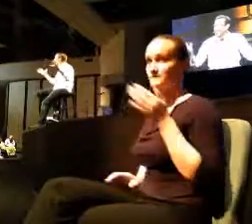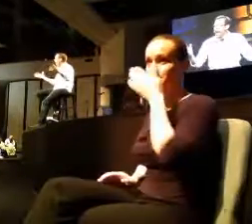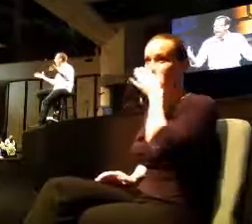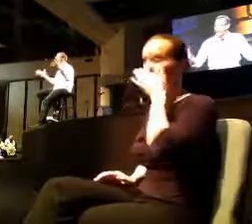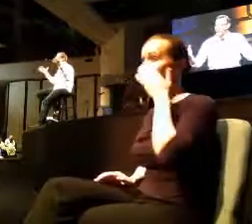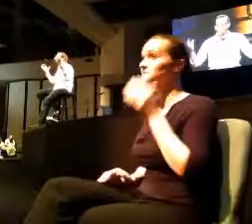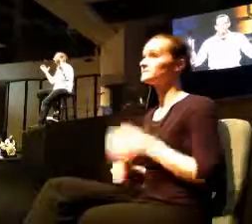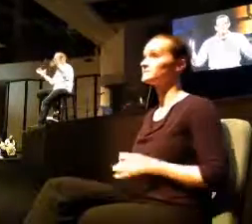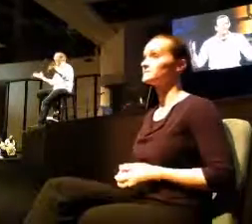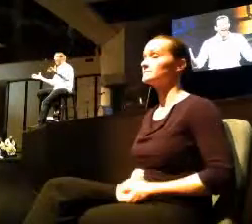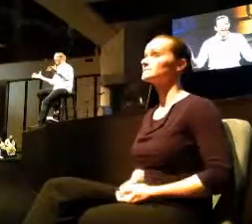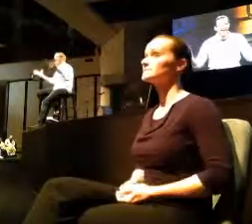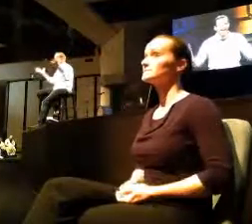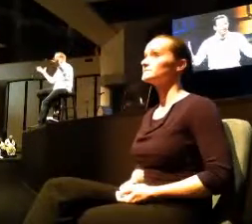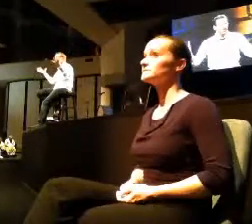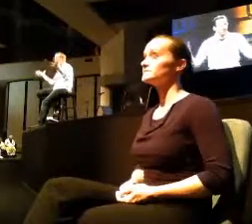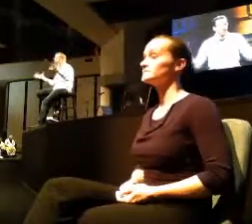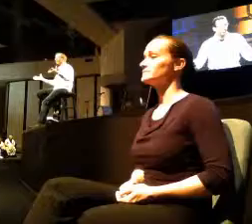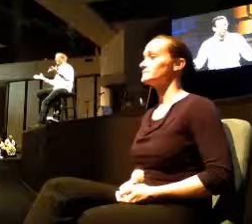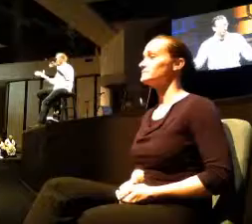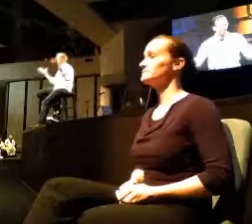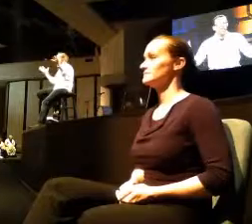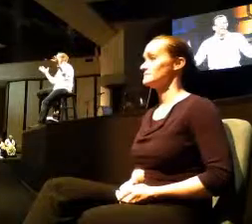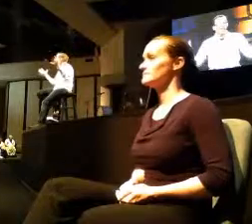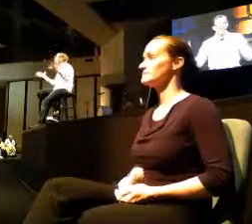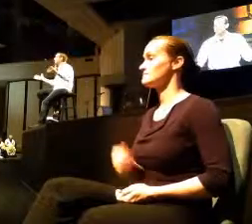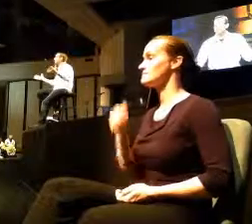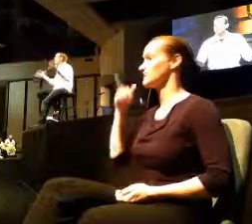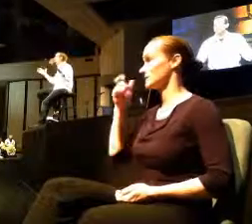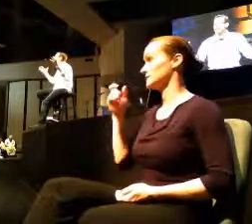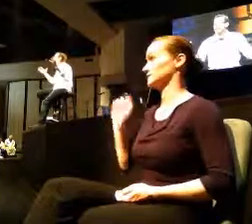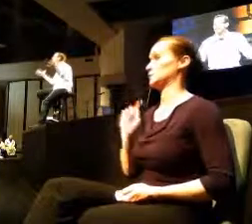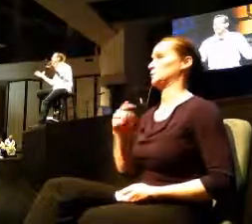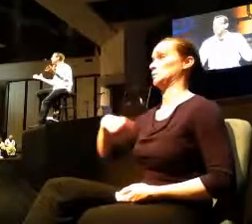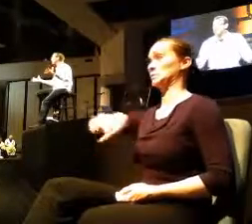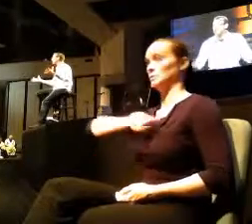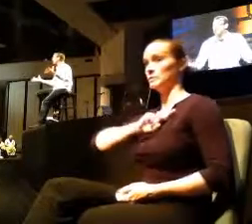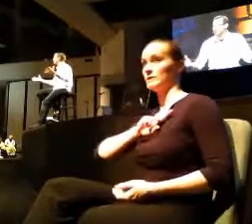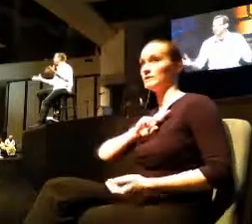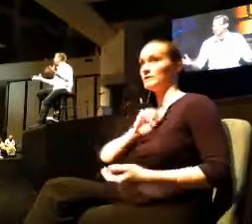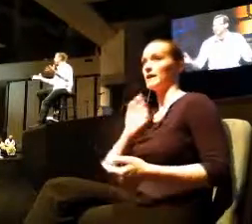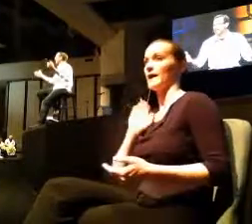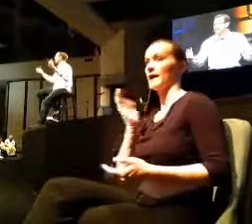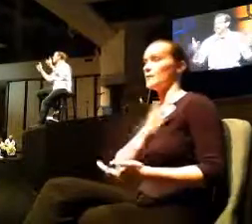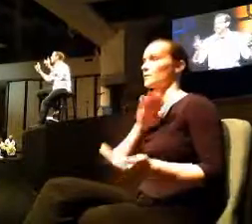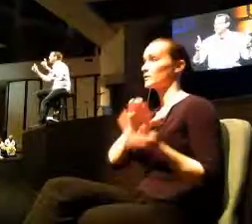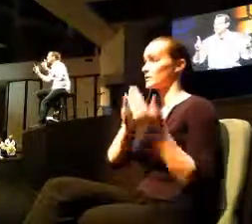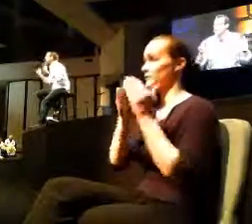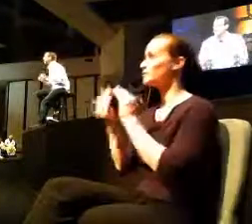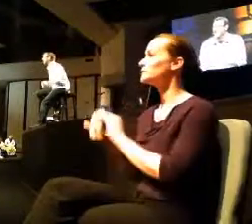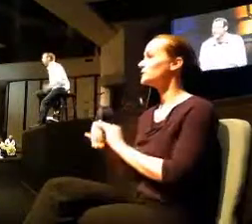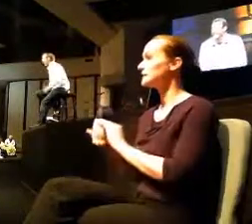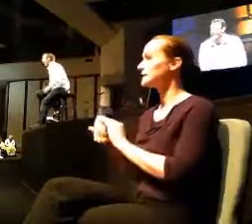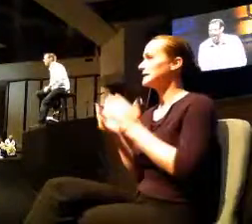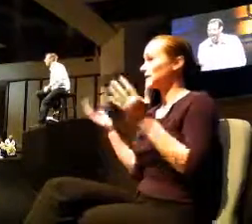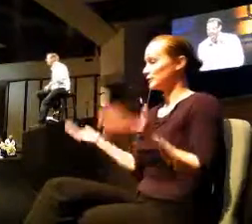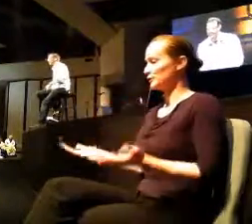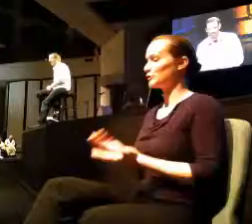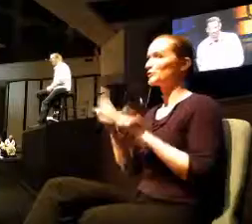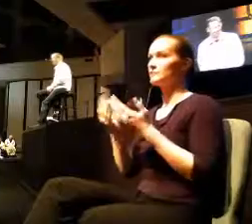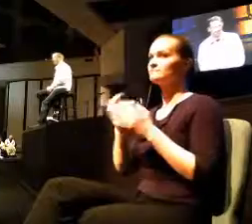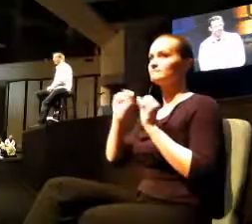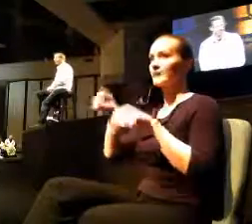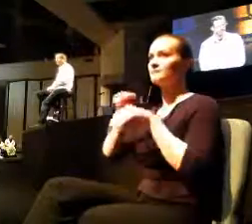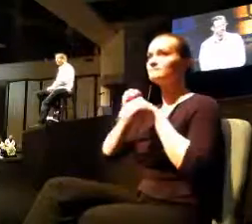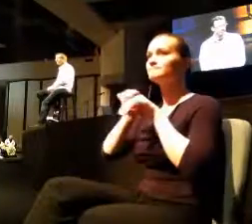week out because that is where we as a community live. An amazing thing has happened